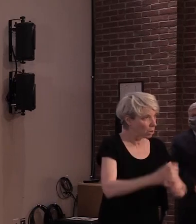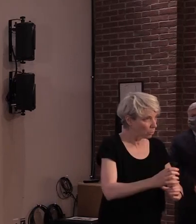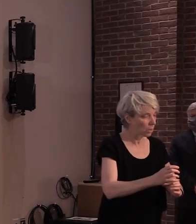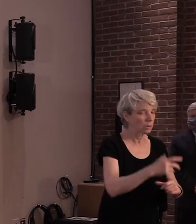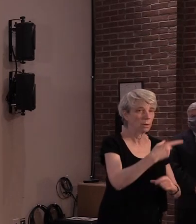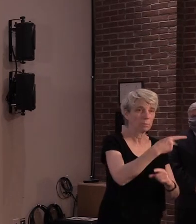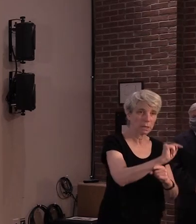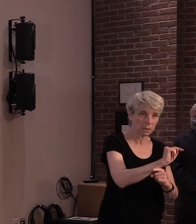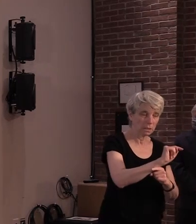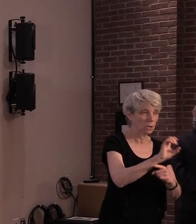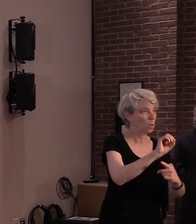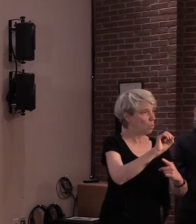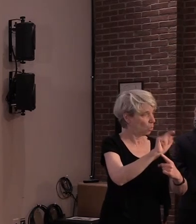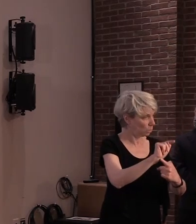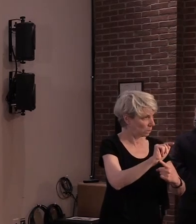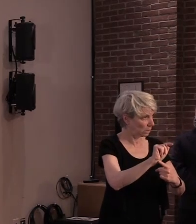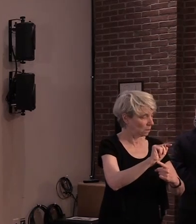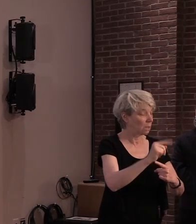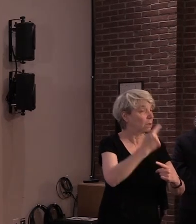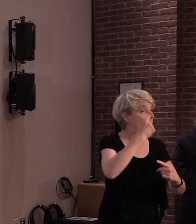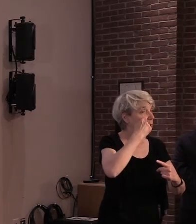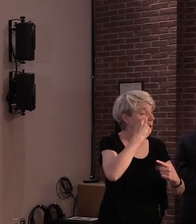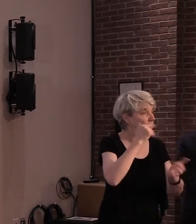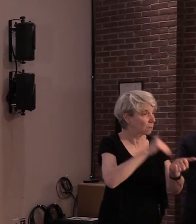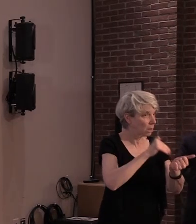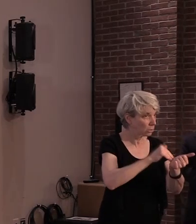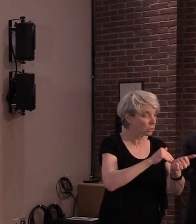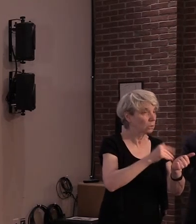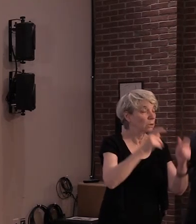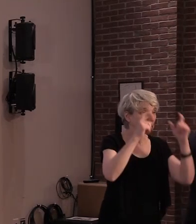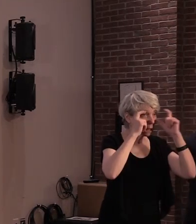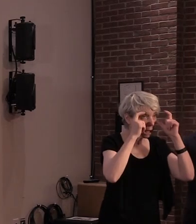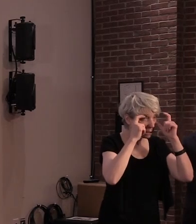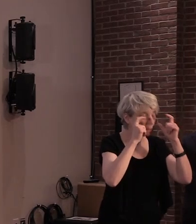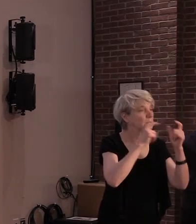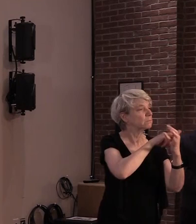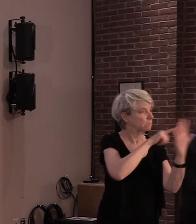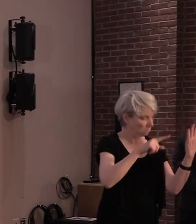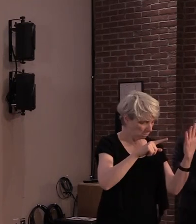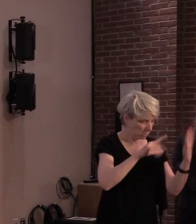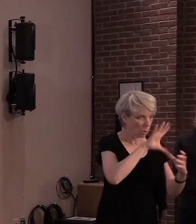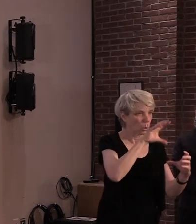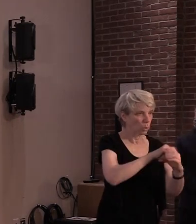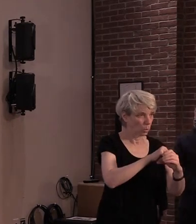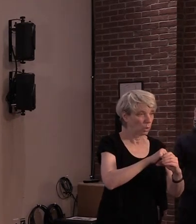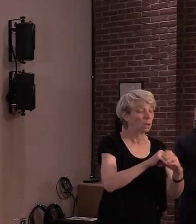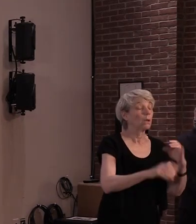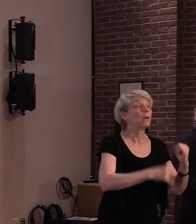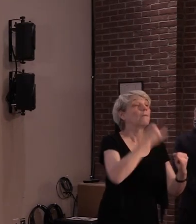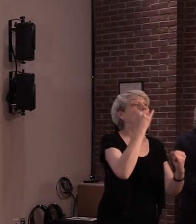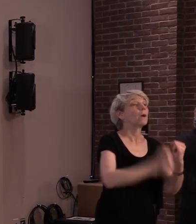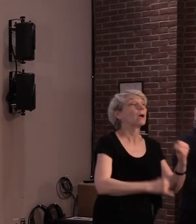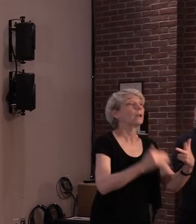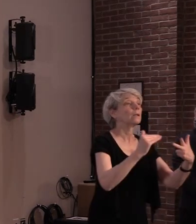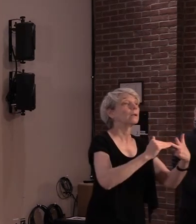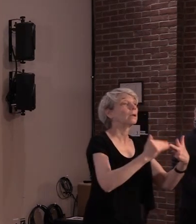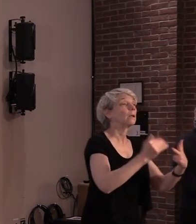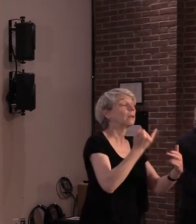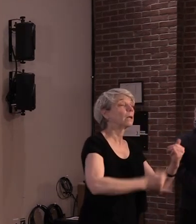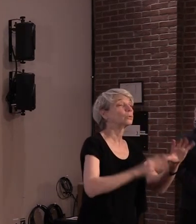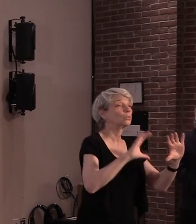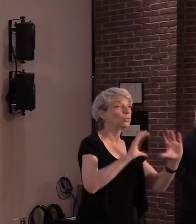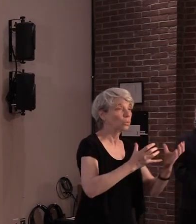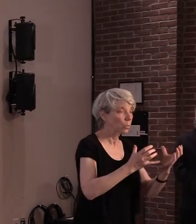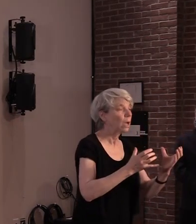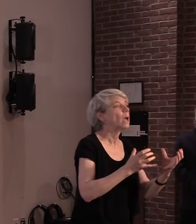and occupational therapy, opticians, and optometrists. And finally, those professions involved in care that